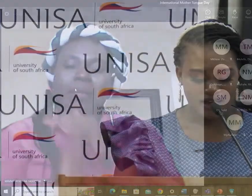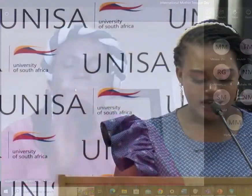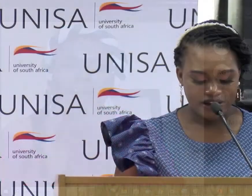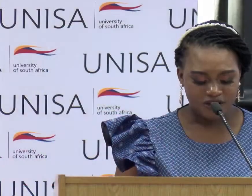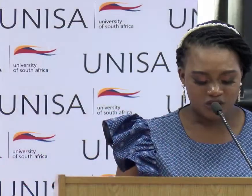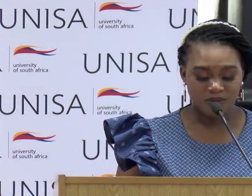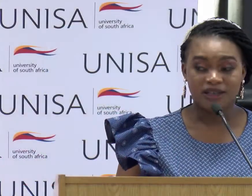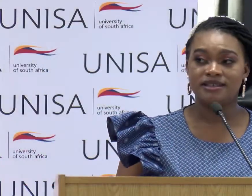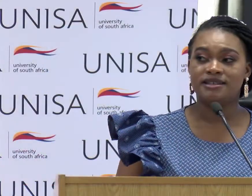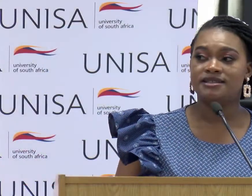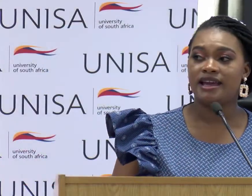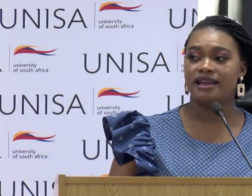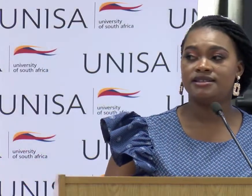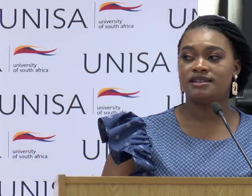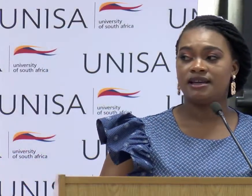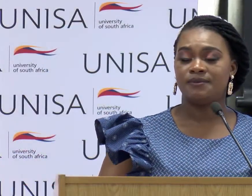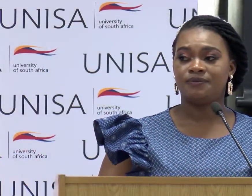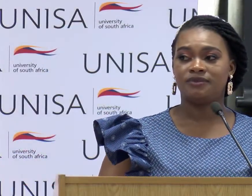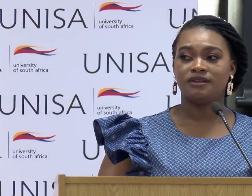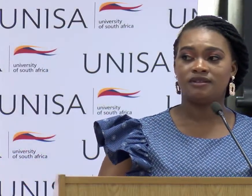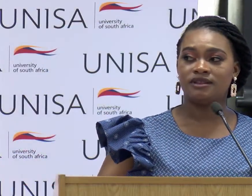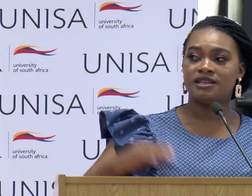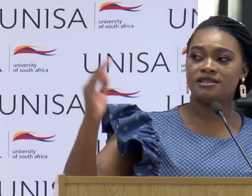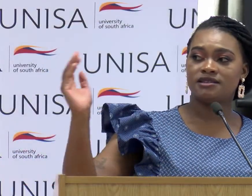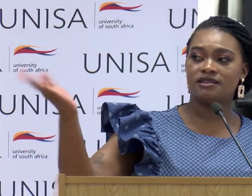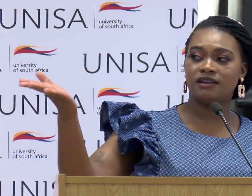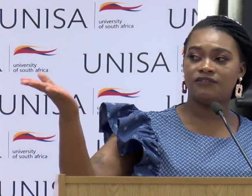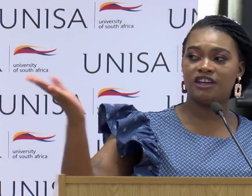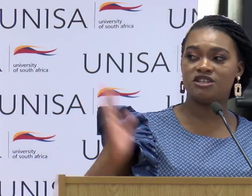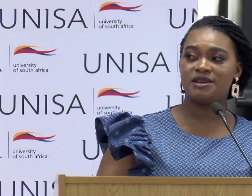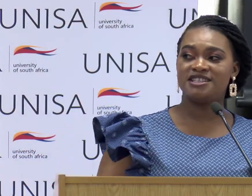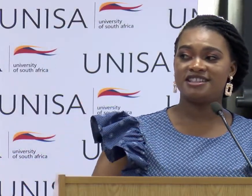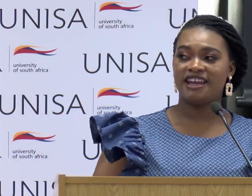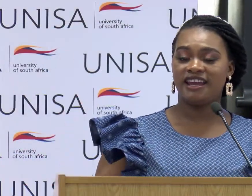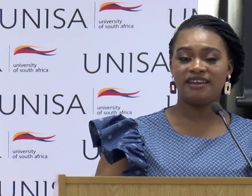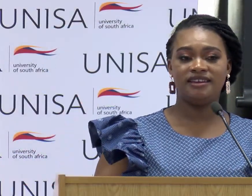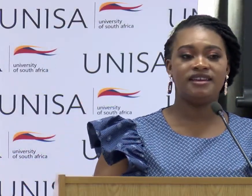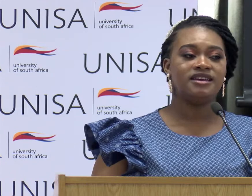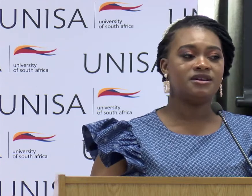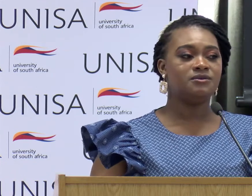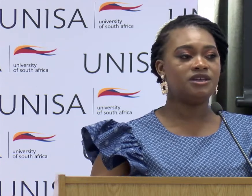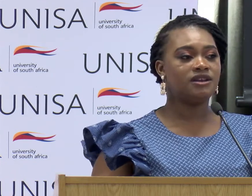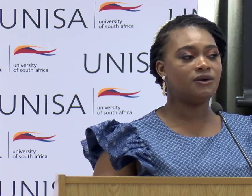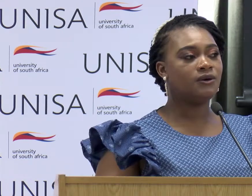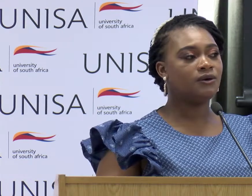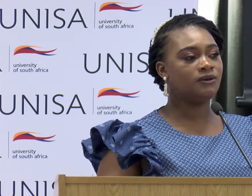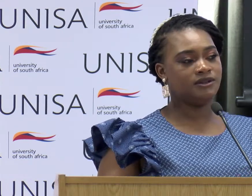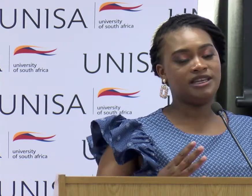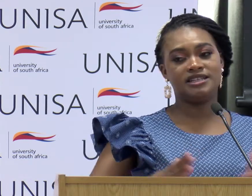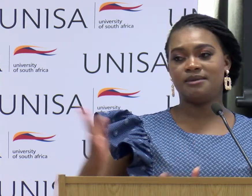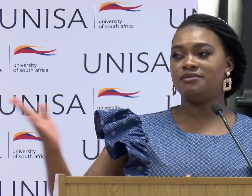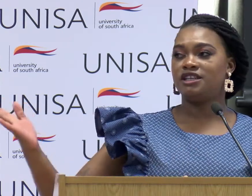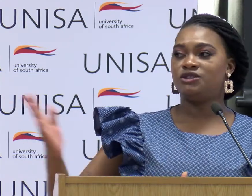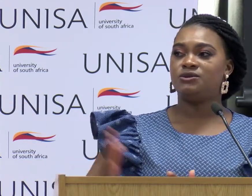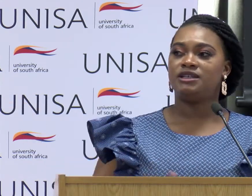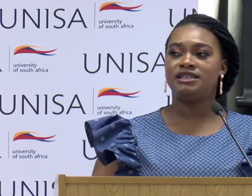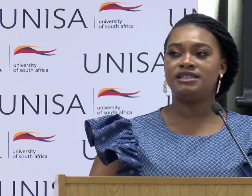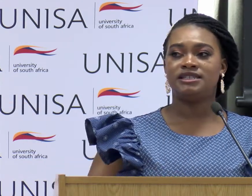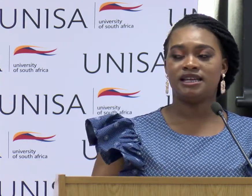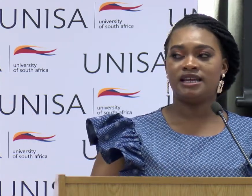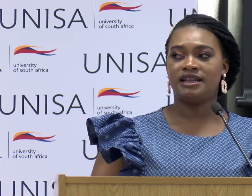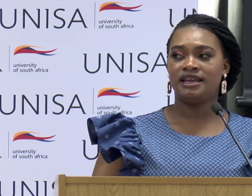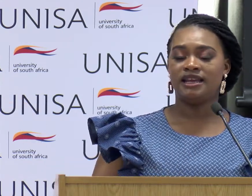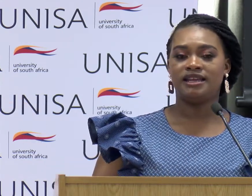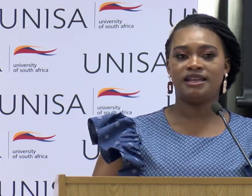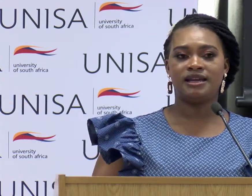last announcement is that there's refreshments there. We can all get something to